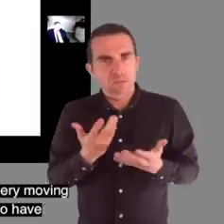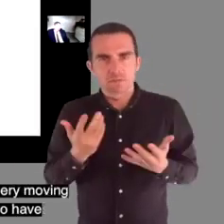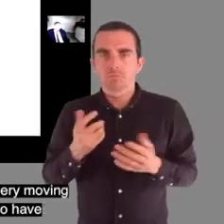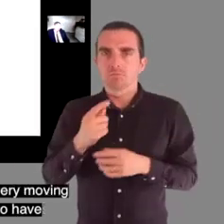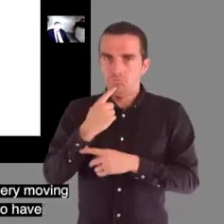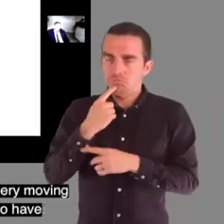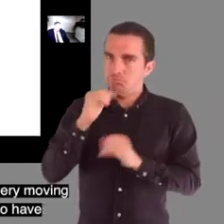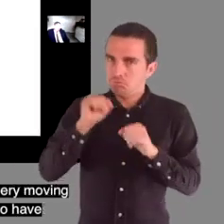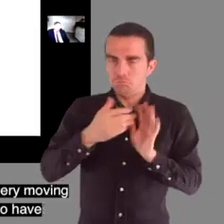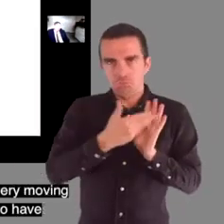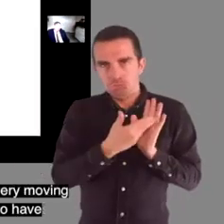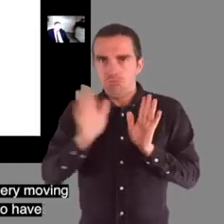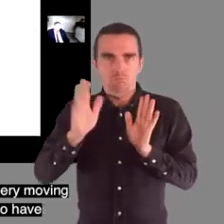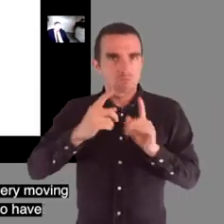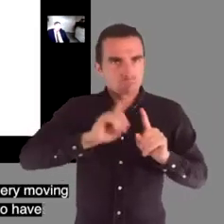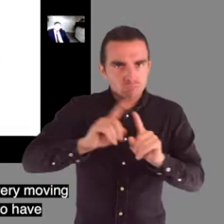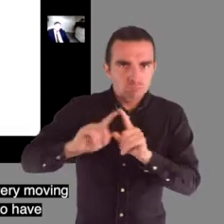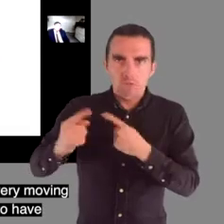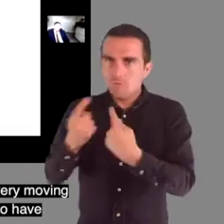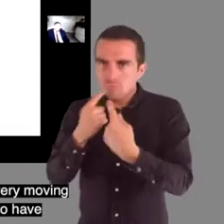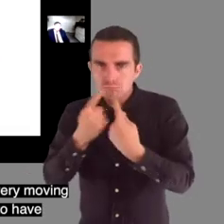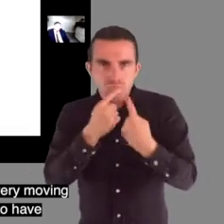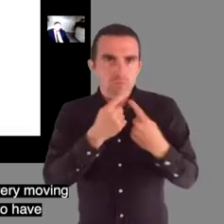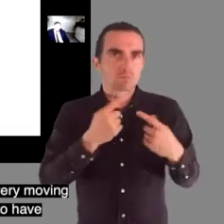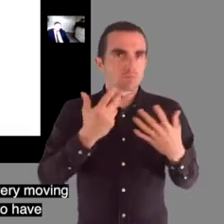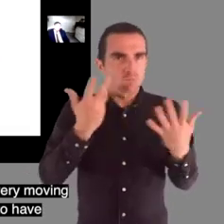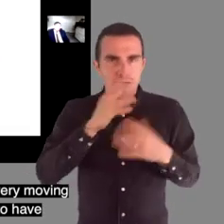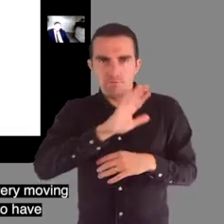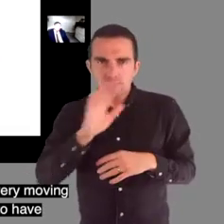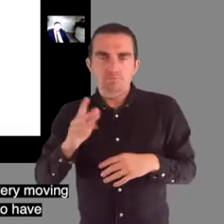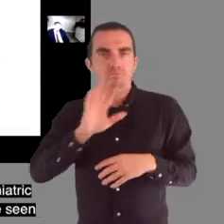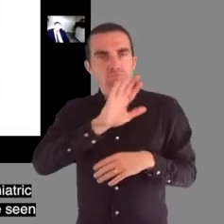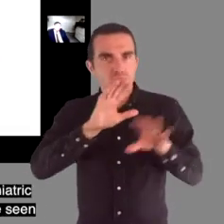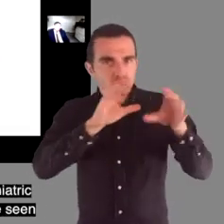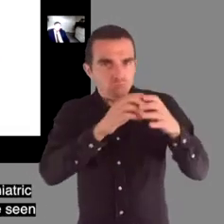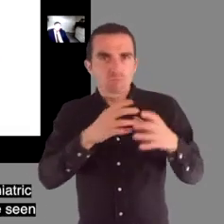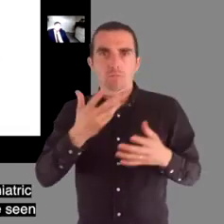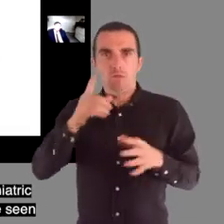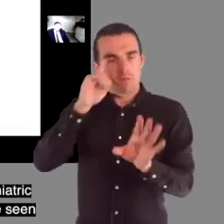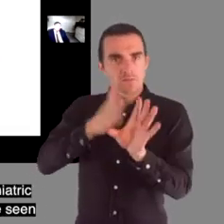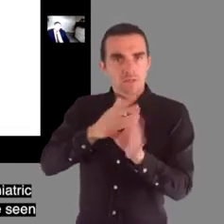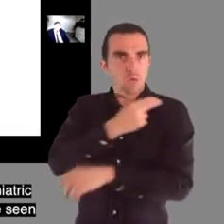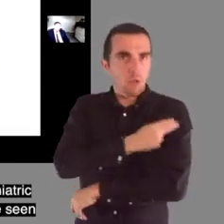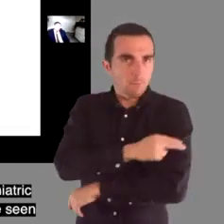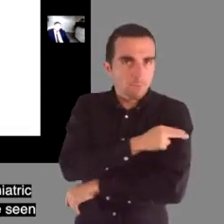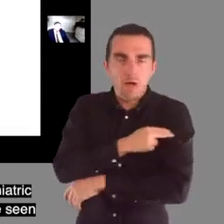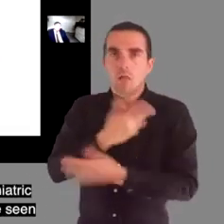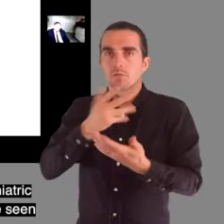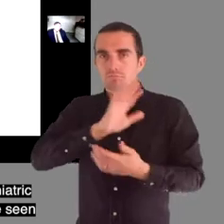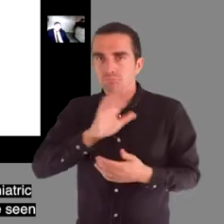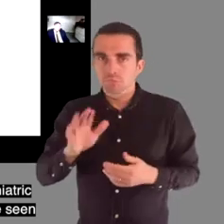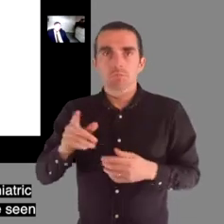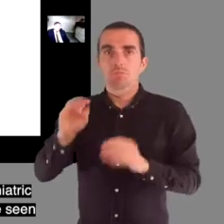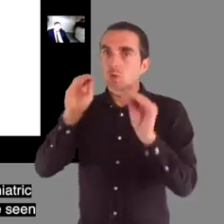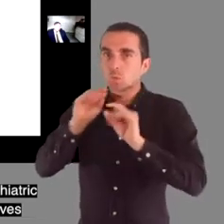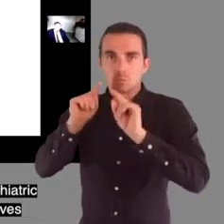these ranged from very poignant, very moving discussions of what it was like to have been in an institution or a psychiatric hospital, what it